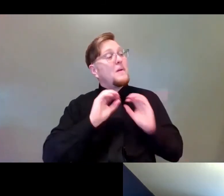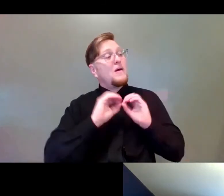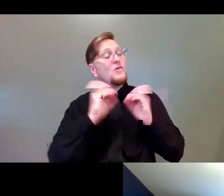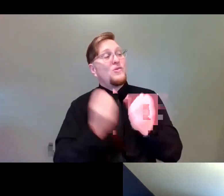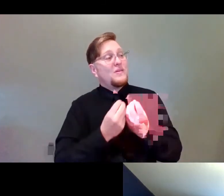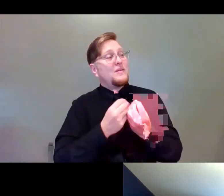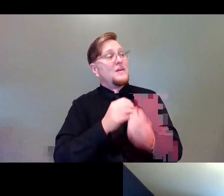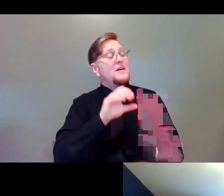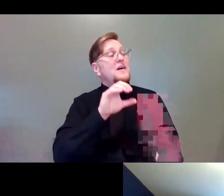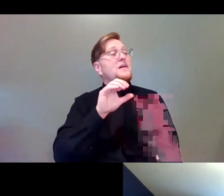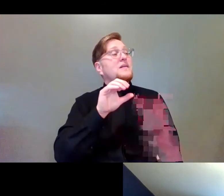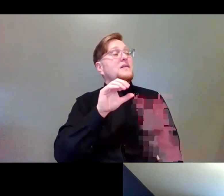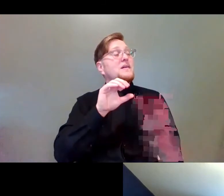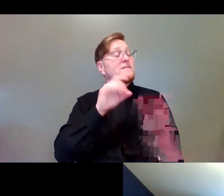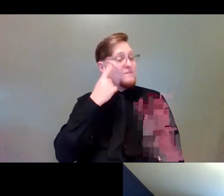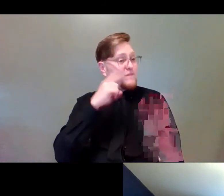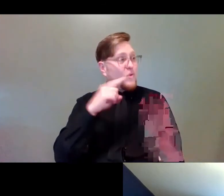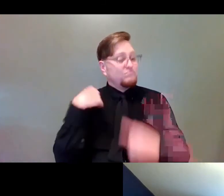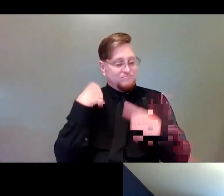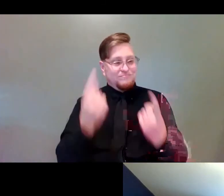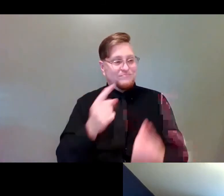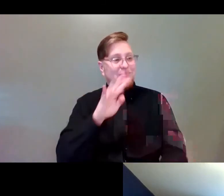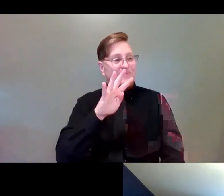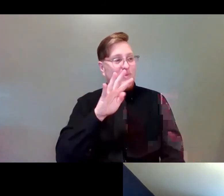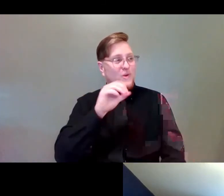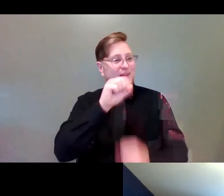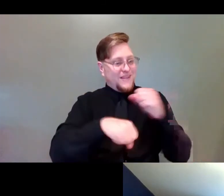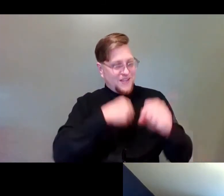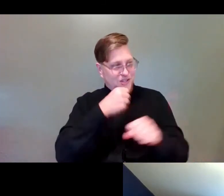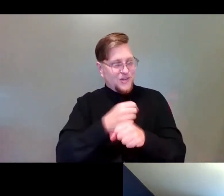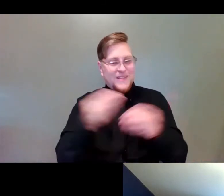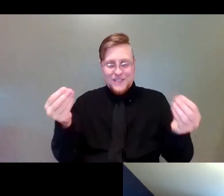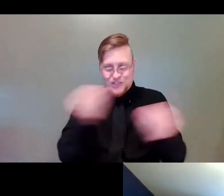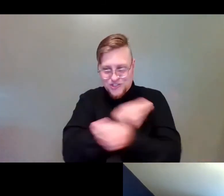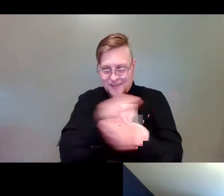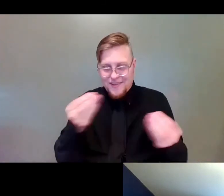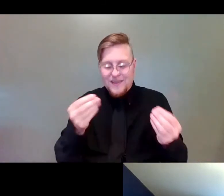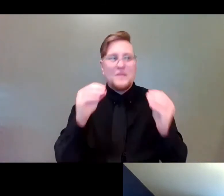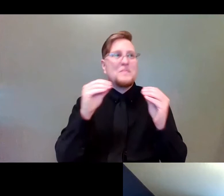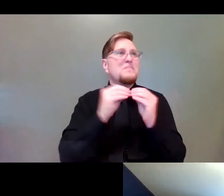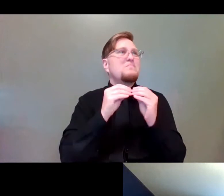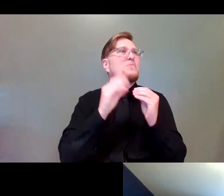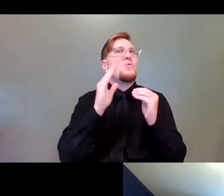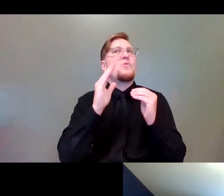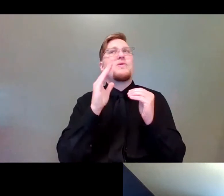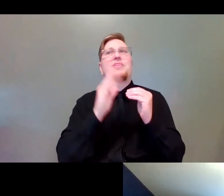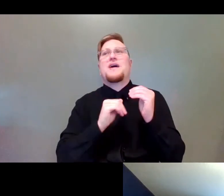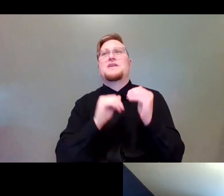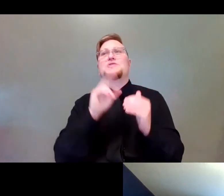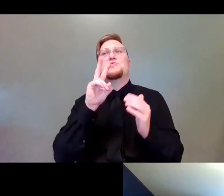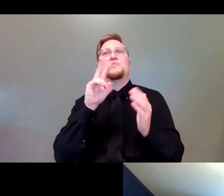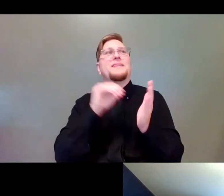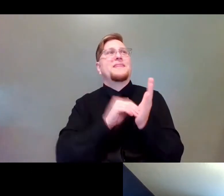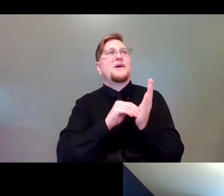I say for 40 years, we have exchanges. We probably have over 2,600 or more than